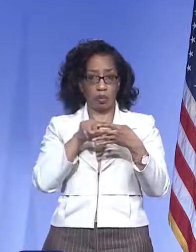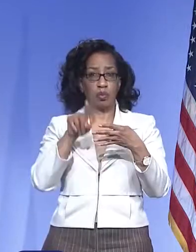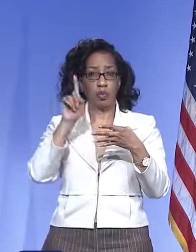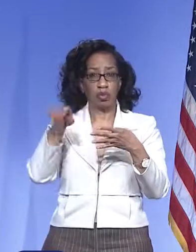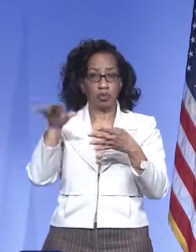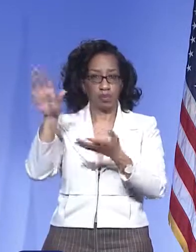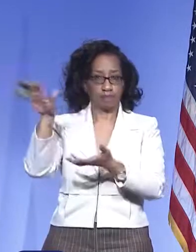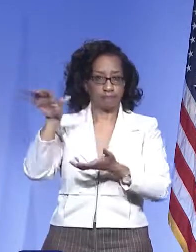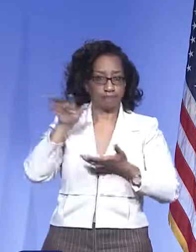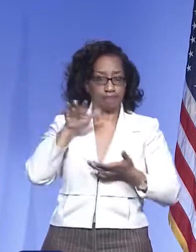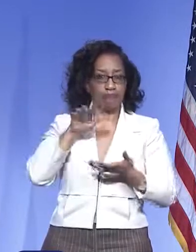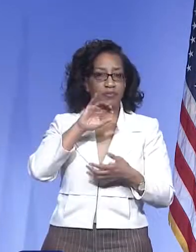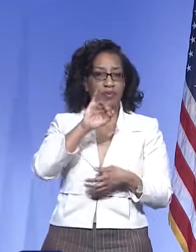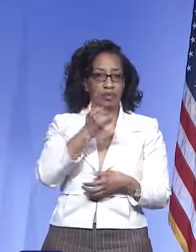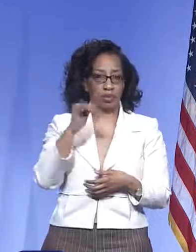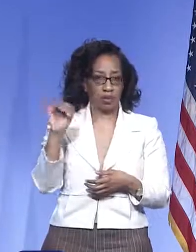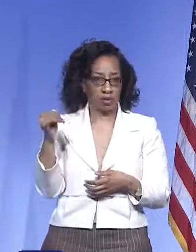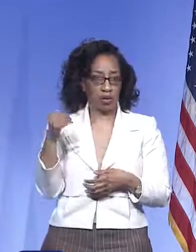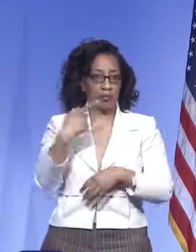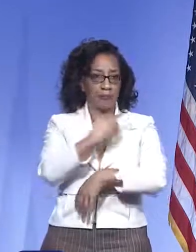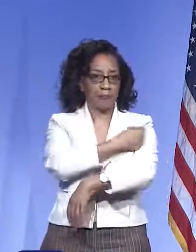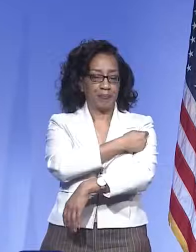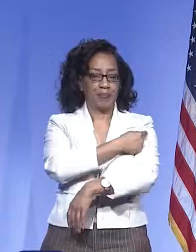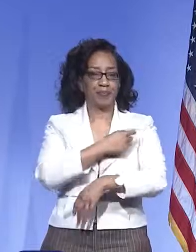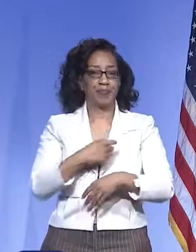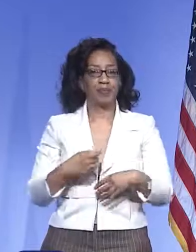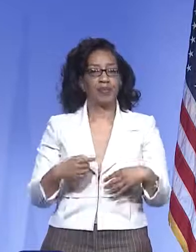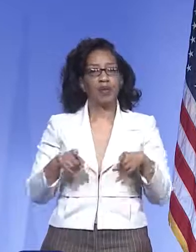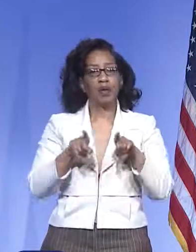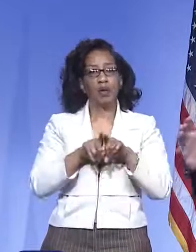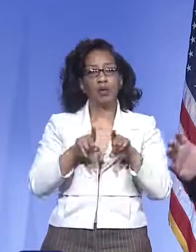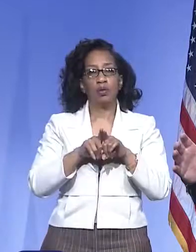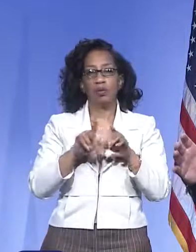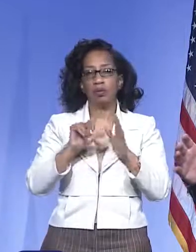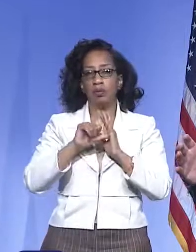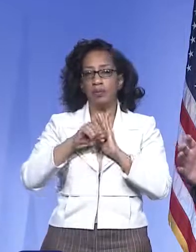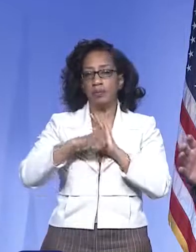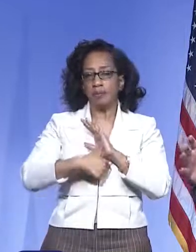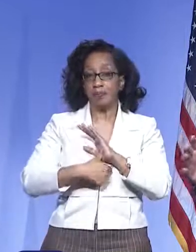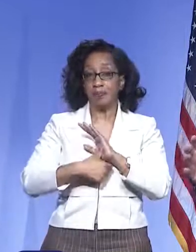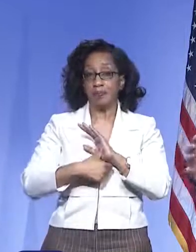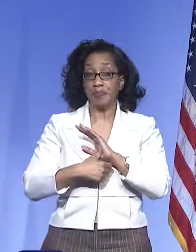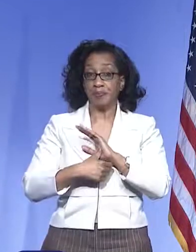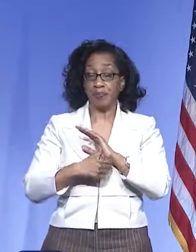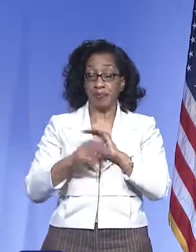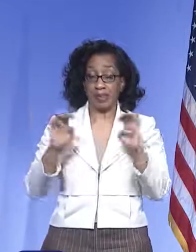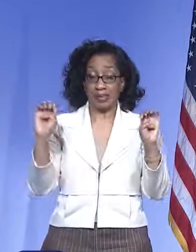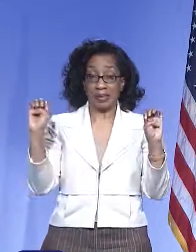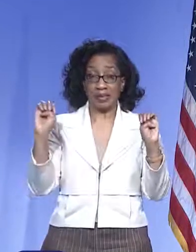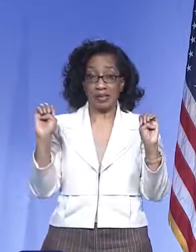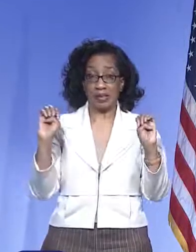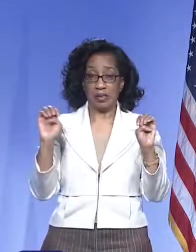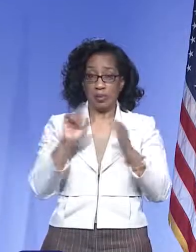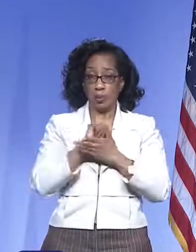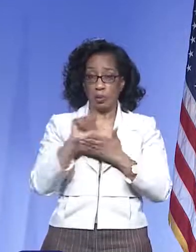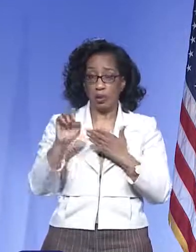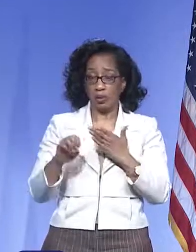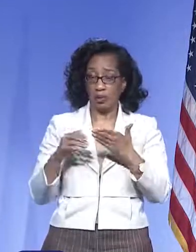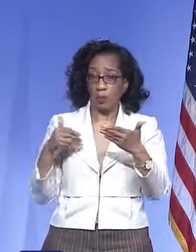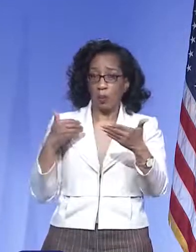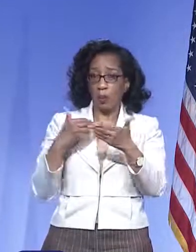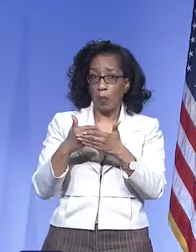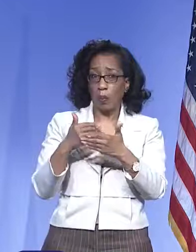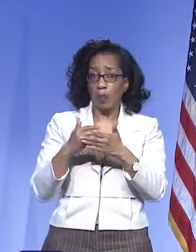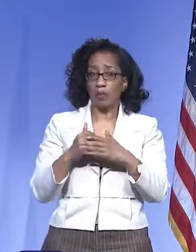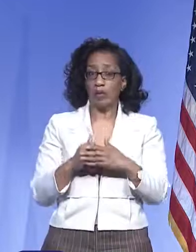that. Also, again, just to reiterate, as we get towards the Easter weekend, we are on a pace, and you